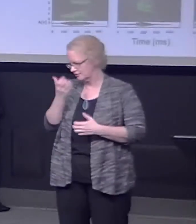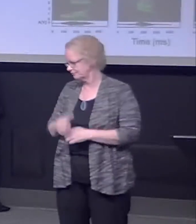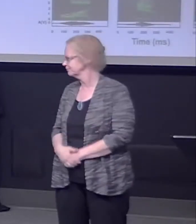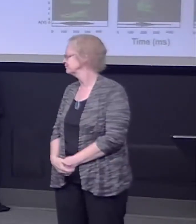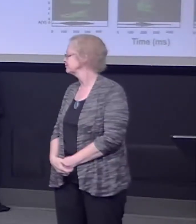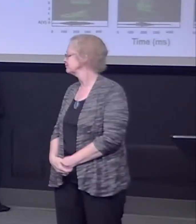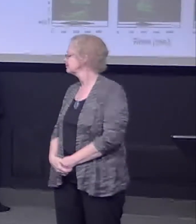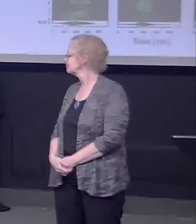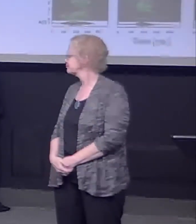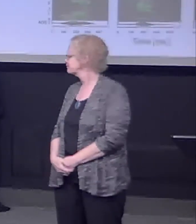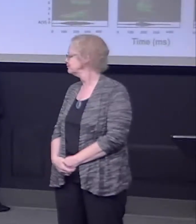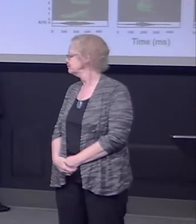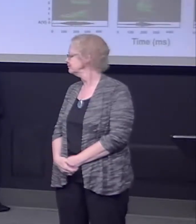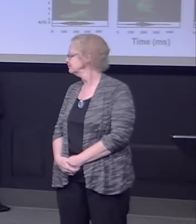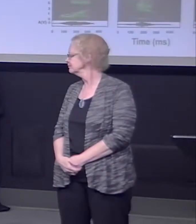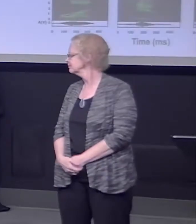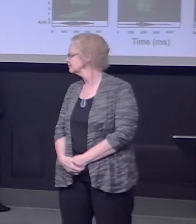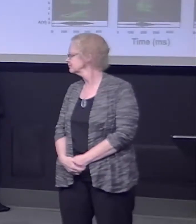oops,